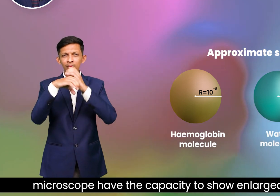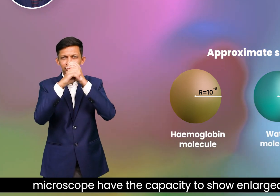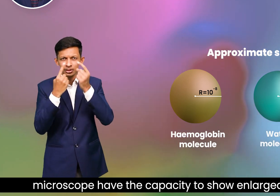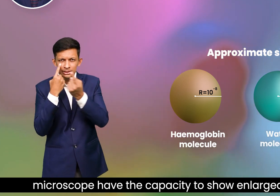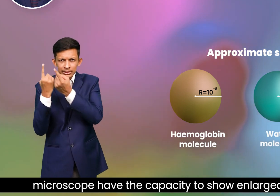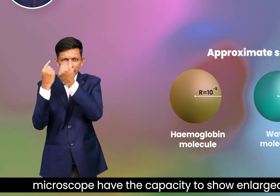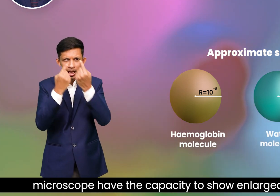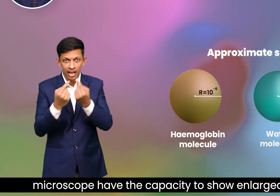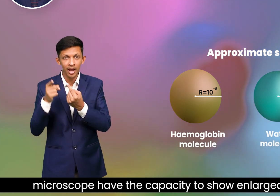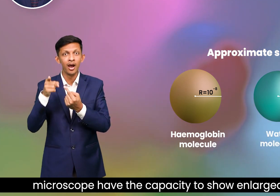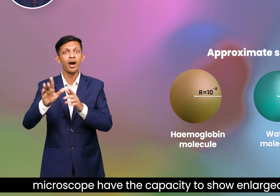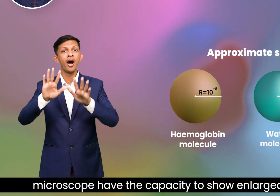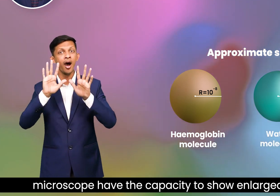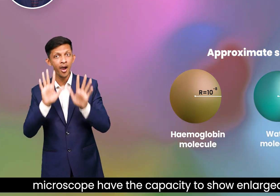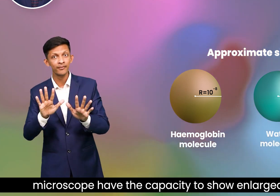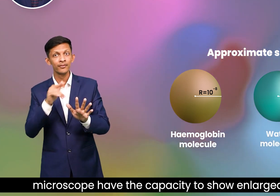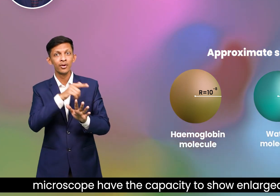atom.